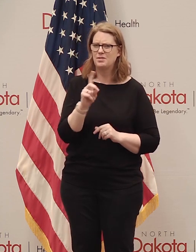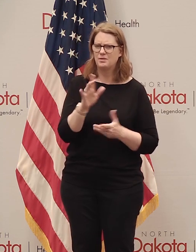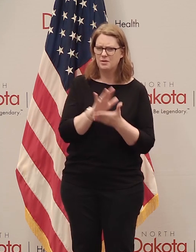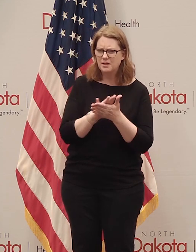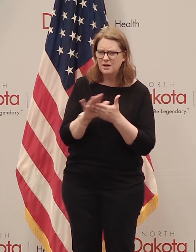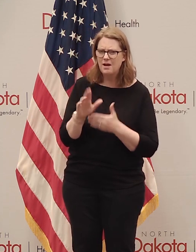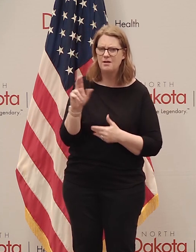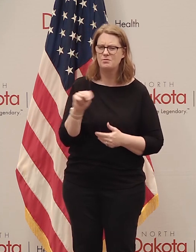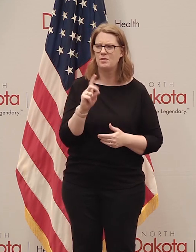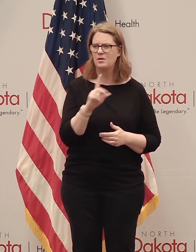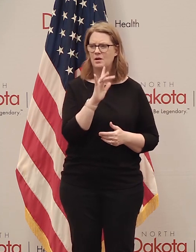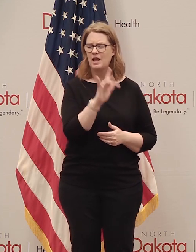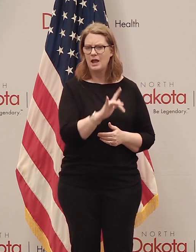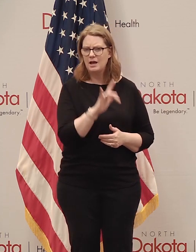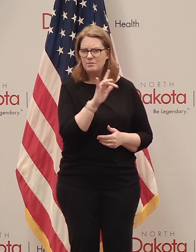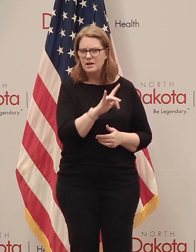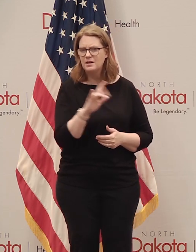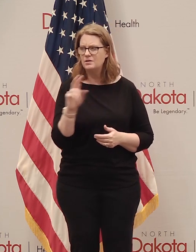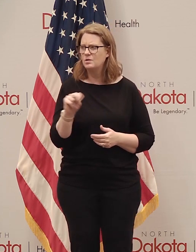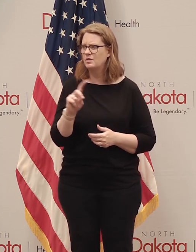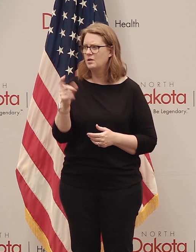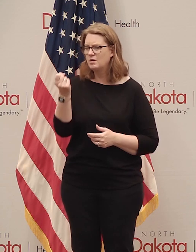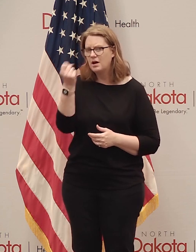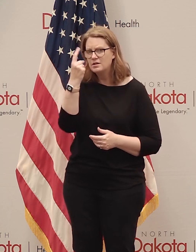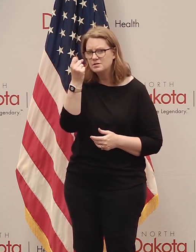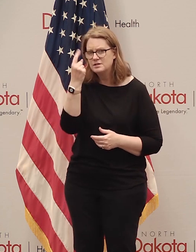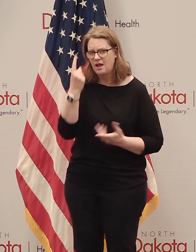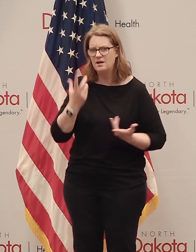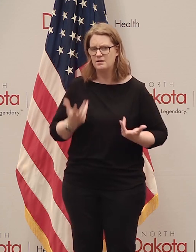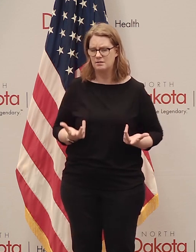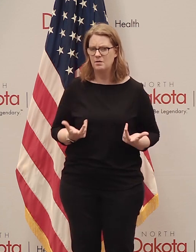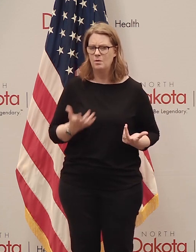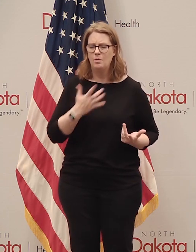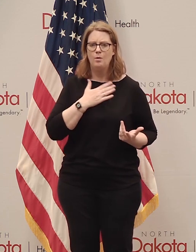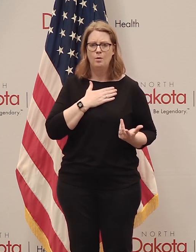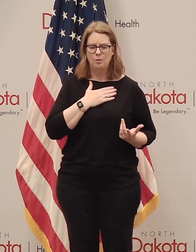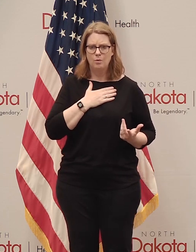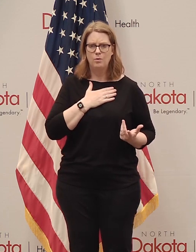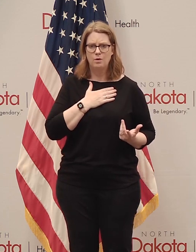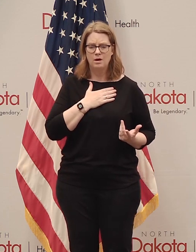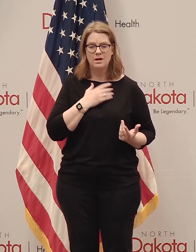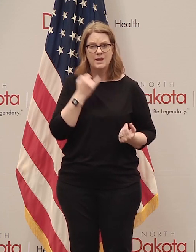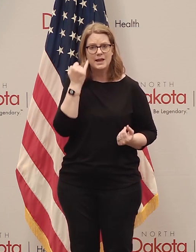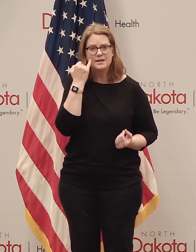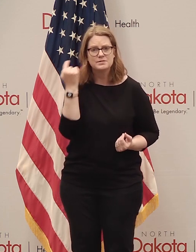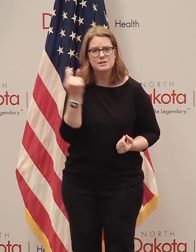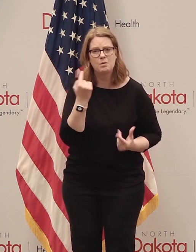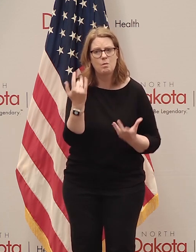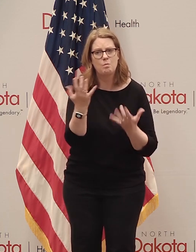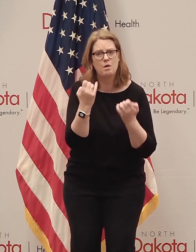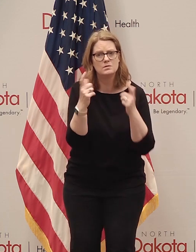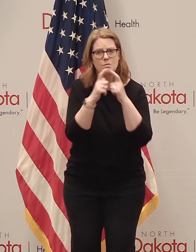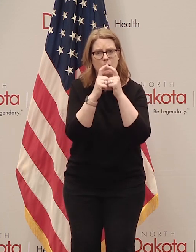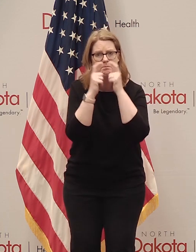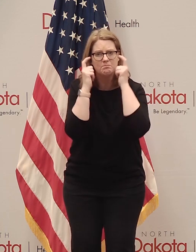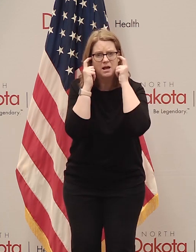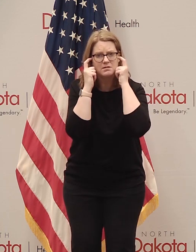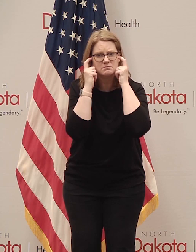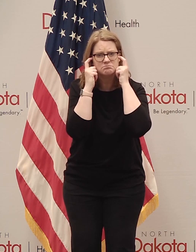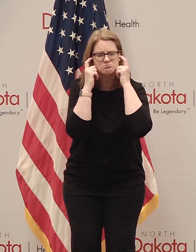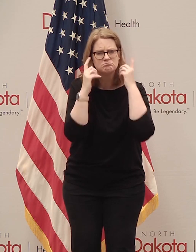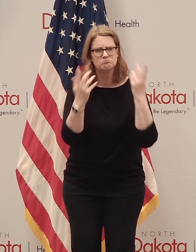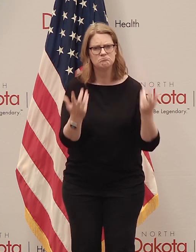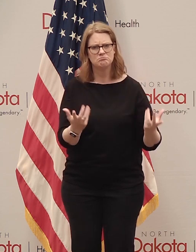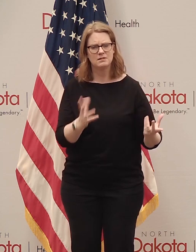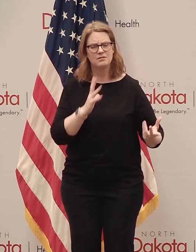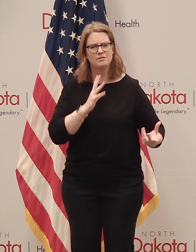empathetic, North Dakota understanding to do this thing. Because if somebody wants to wear a mask, there should be no mask